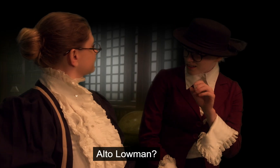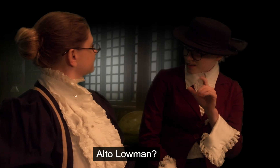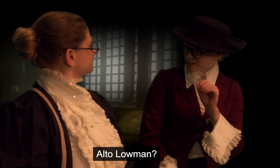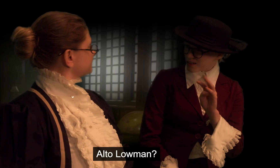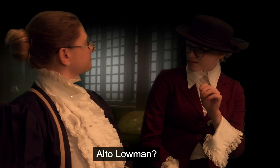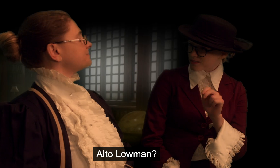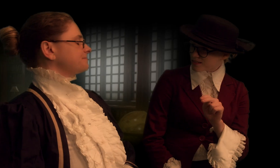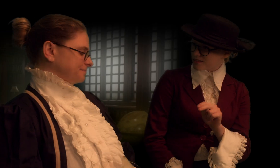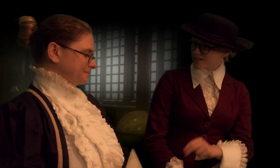Alto Lohman?